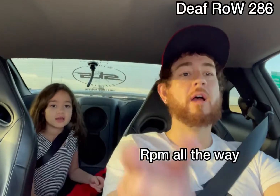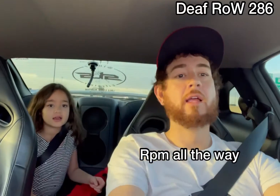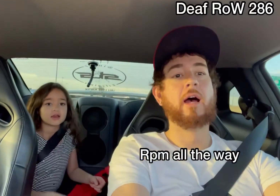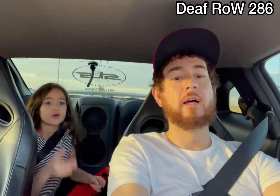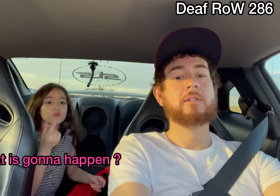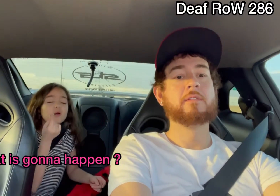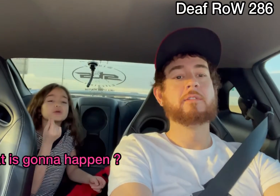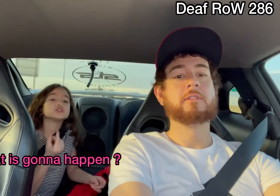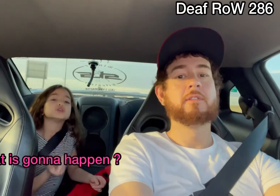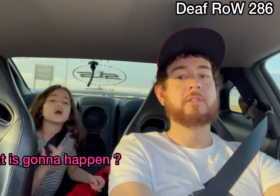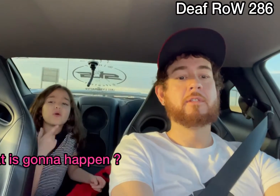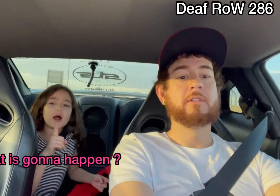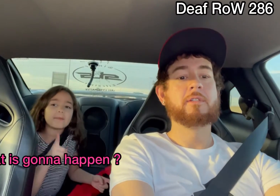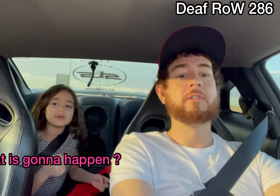We a very